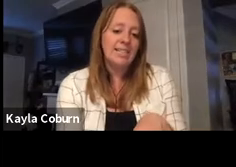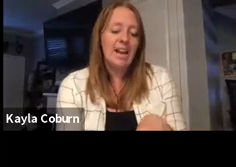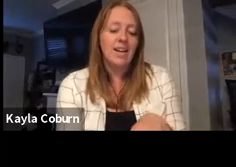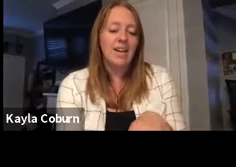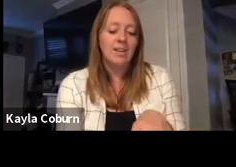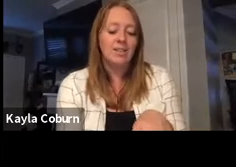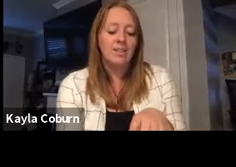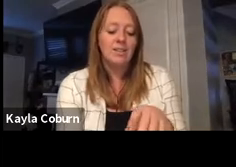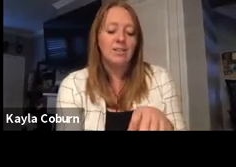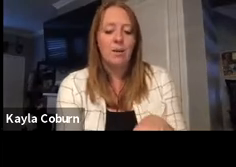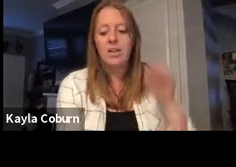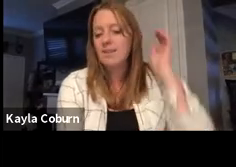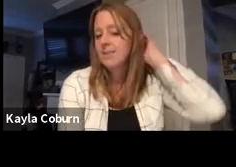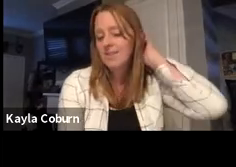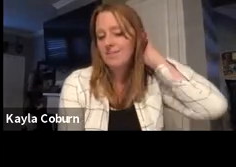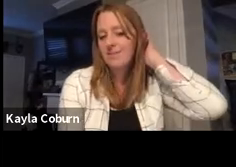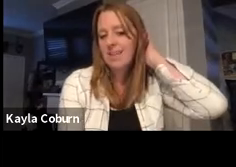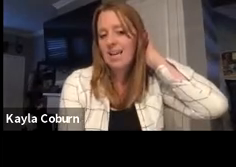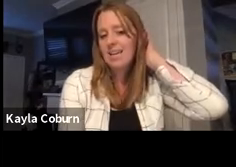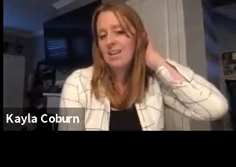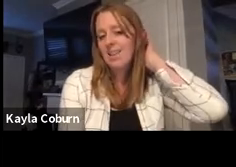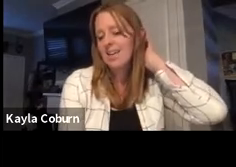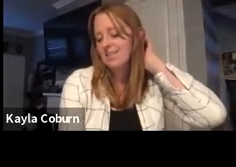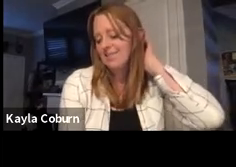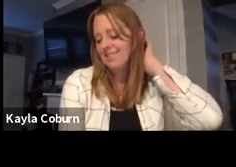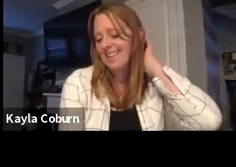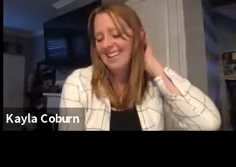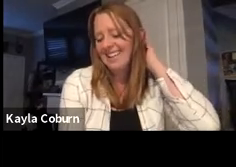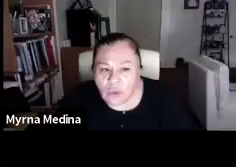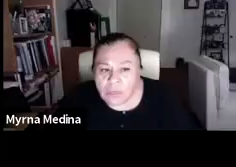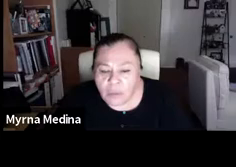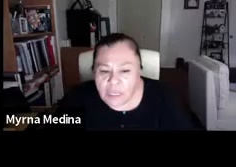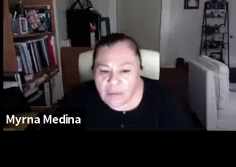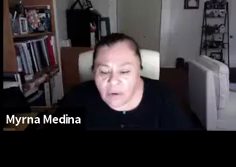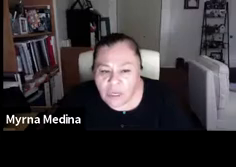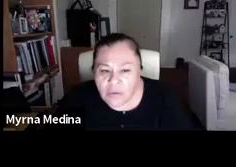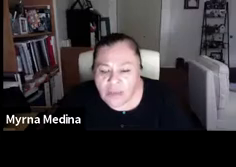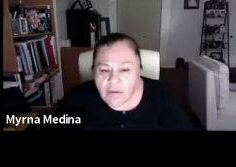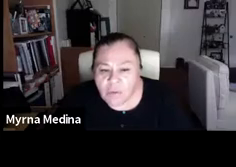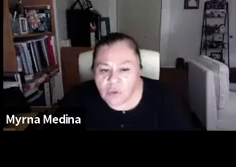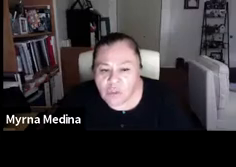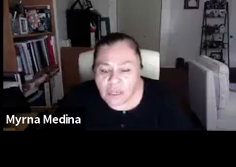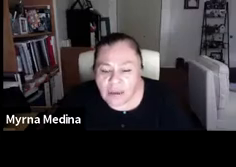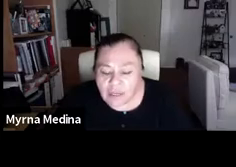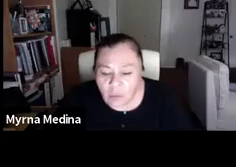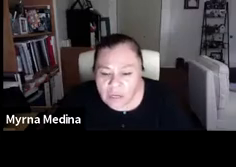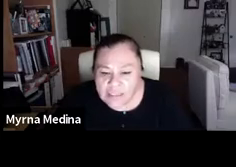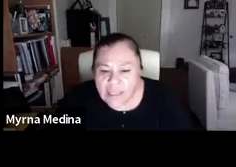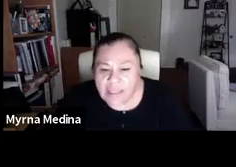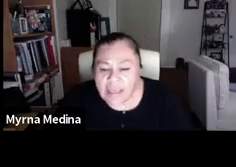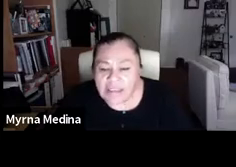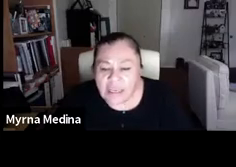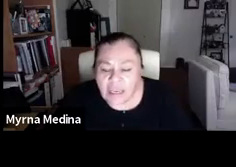any tactile objects that he liked. Cuando me comunicaba con él usábamos lenguaje